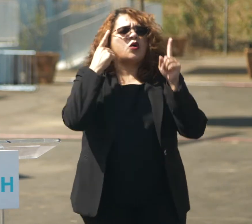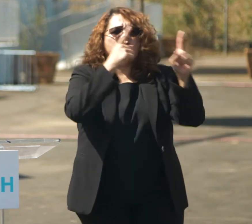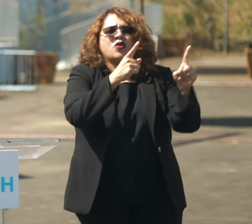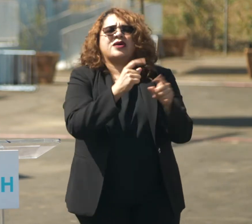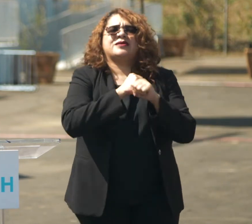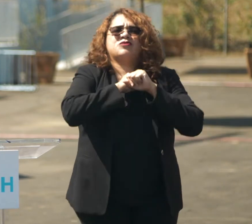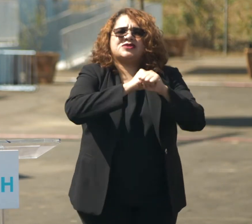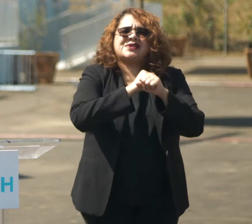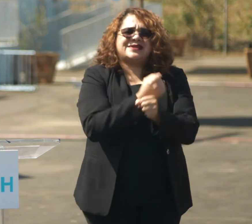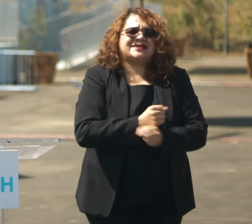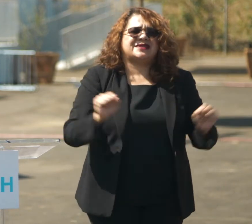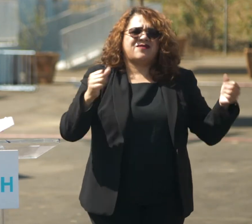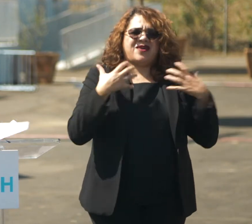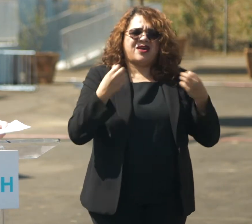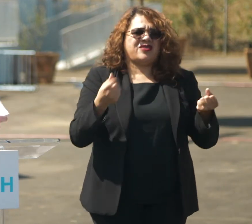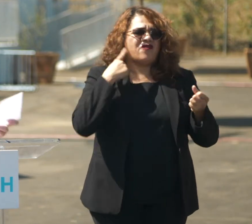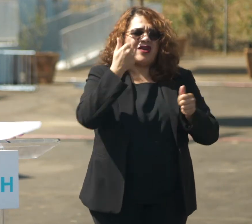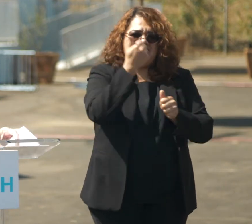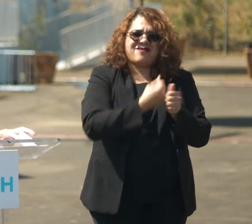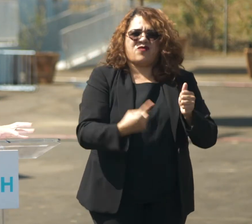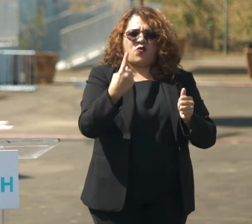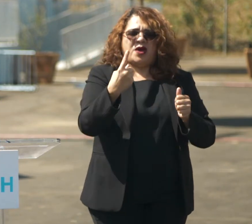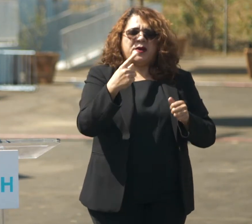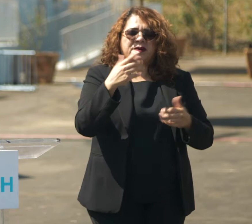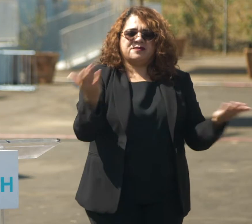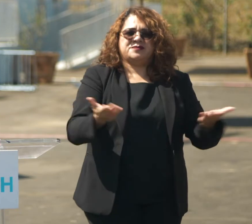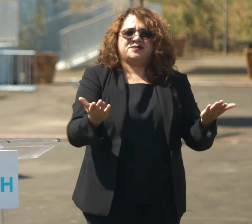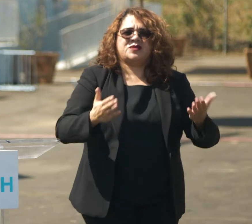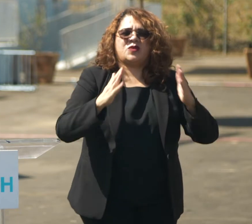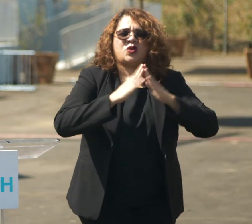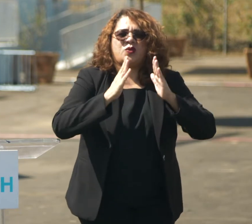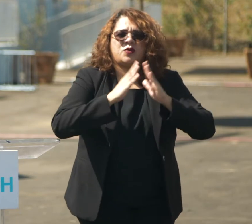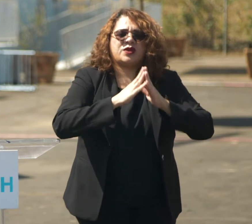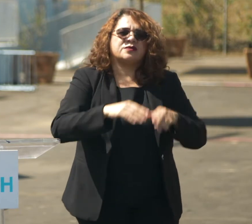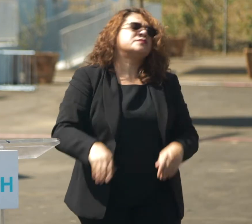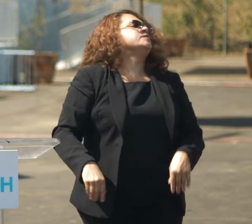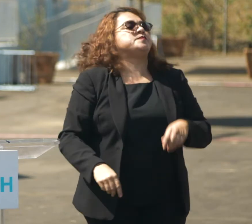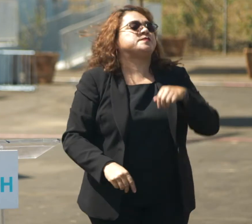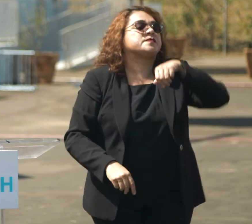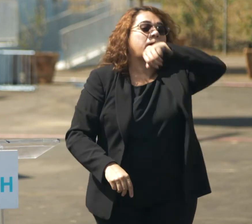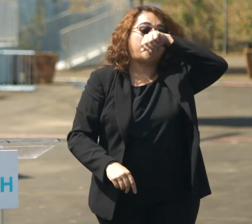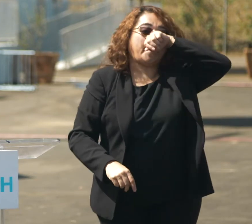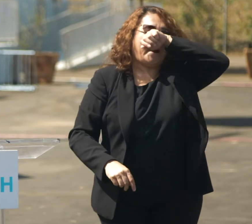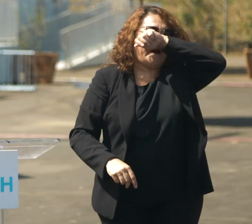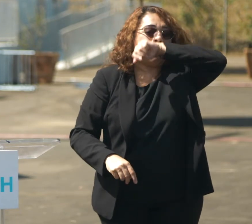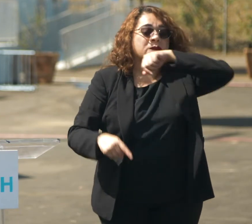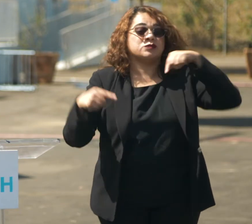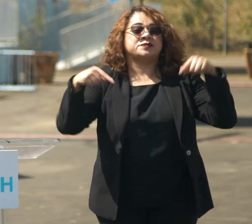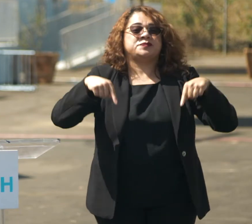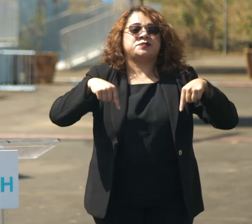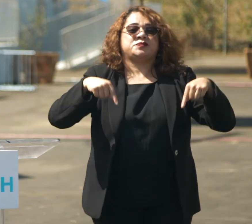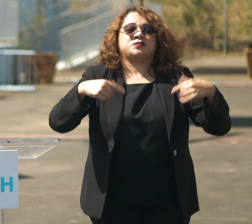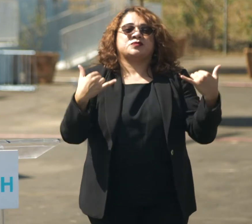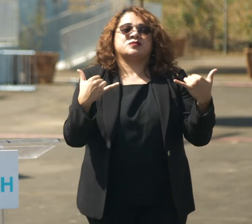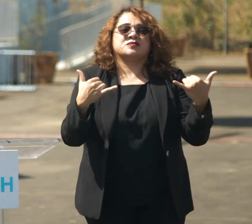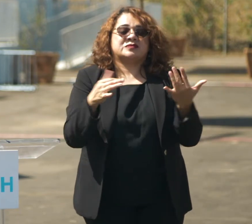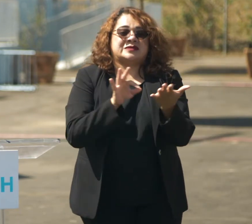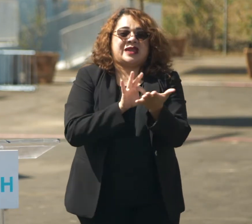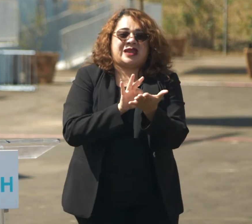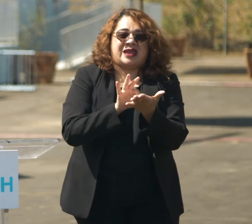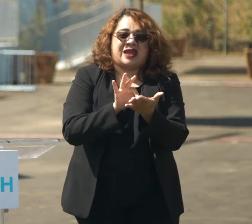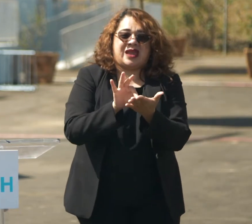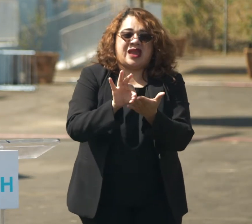safety of each and every one of our community members. As we know, the findings of this year's point in time count for